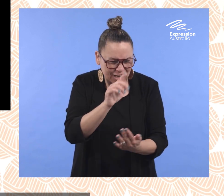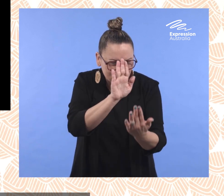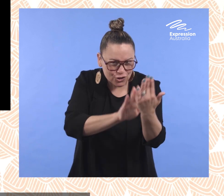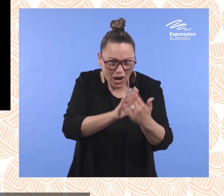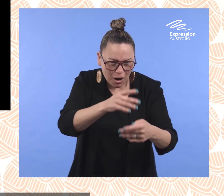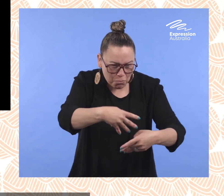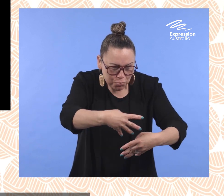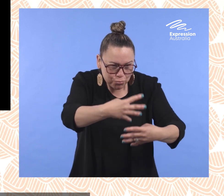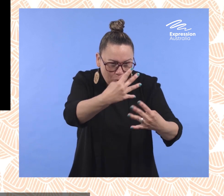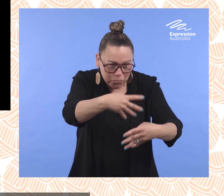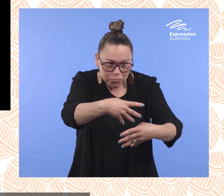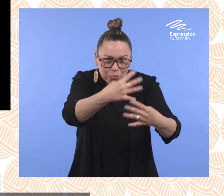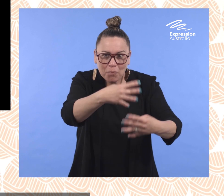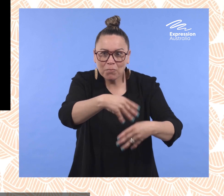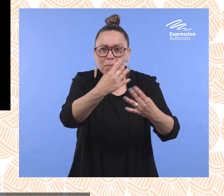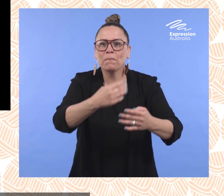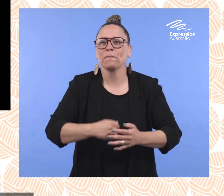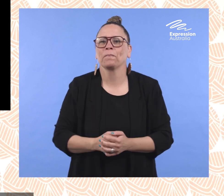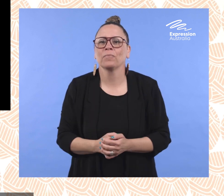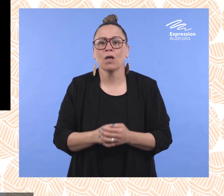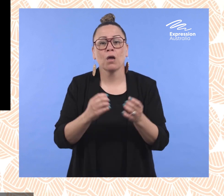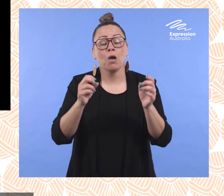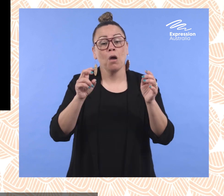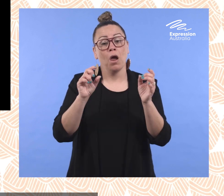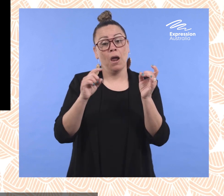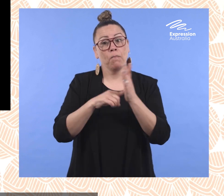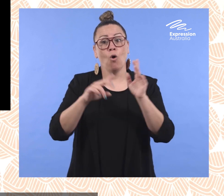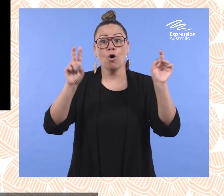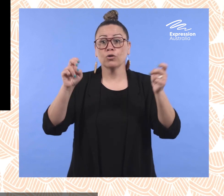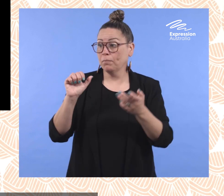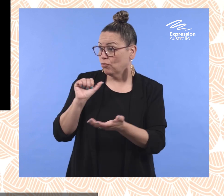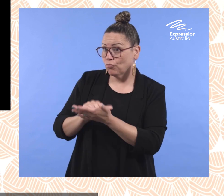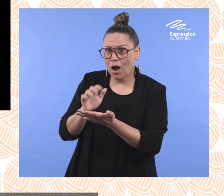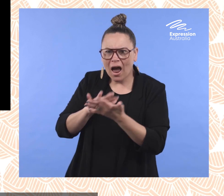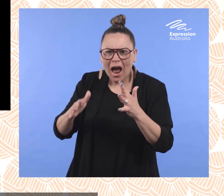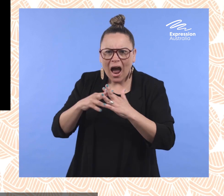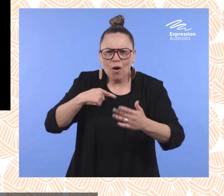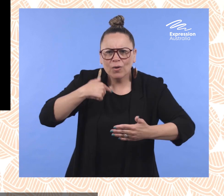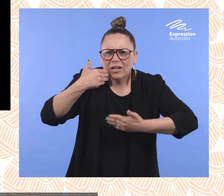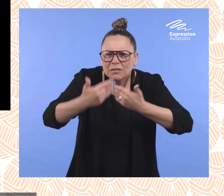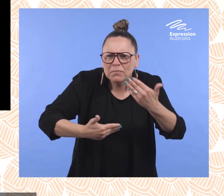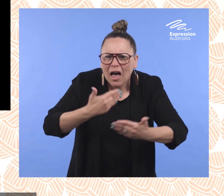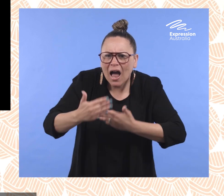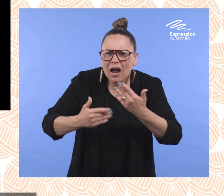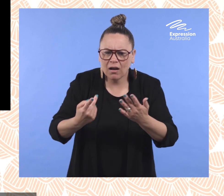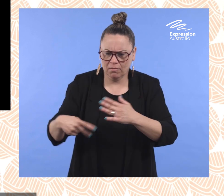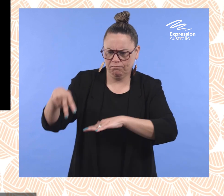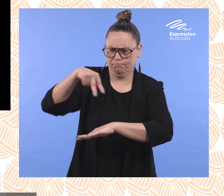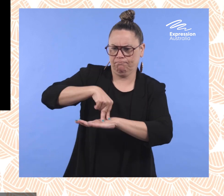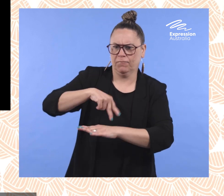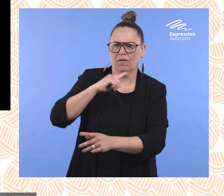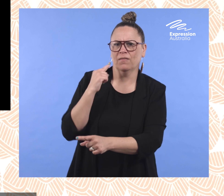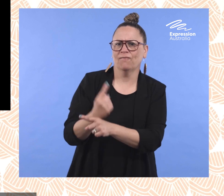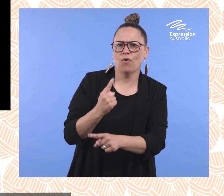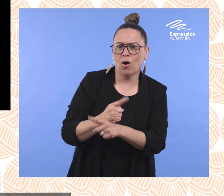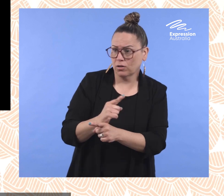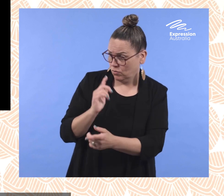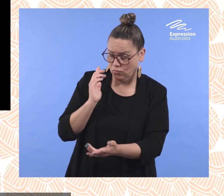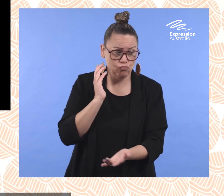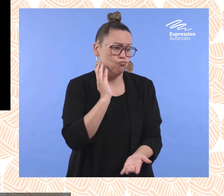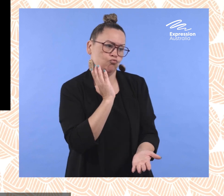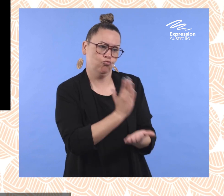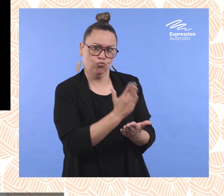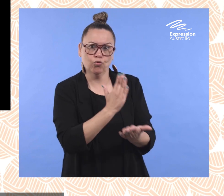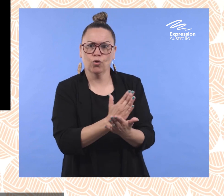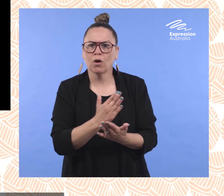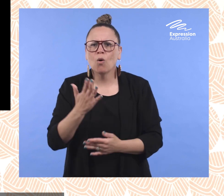all, and such an important topic today, Aunty Munya, how to talk about the voice. It certainly is. I'm just going to